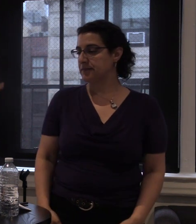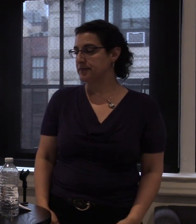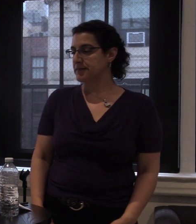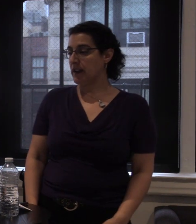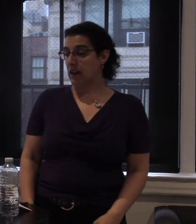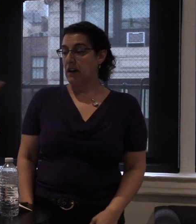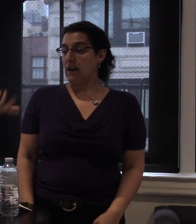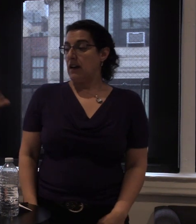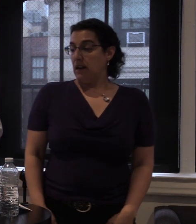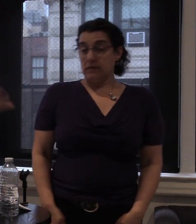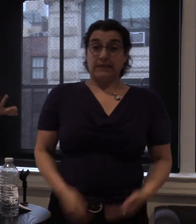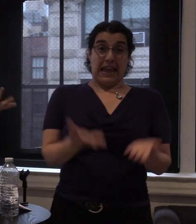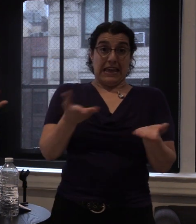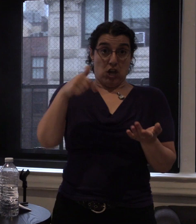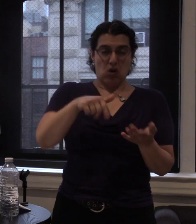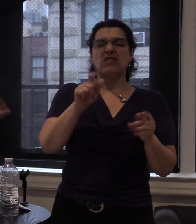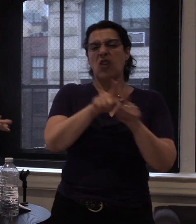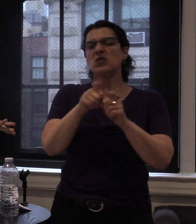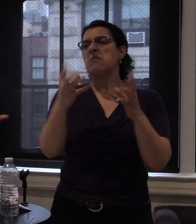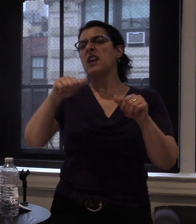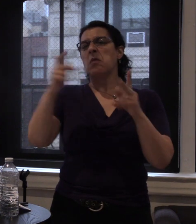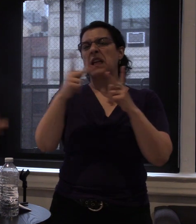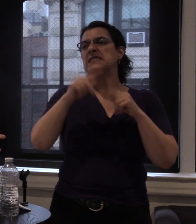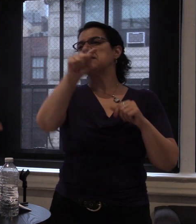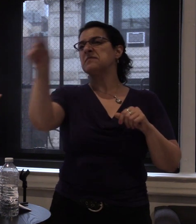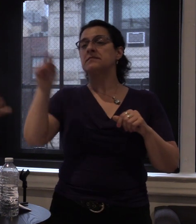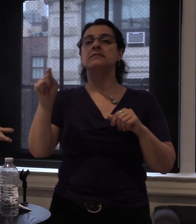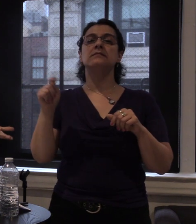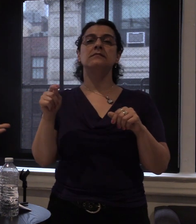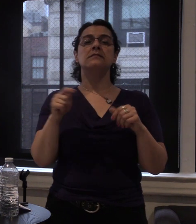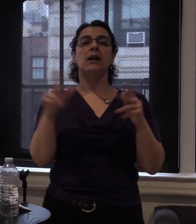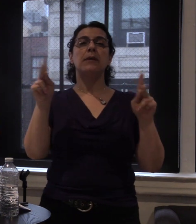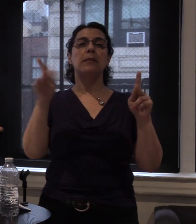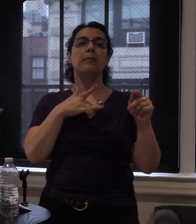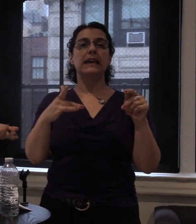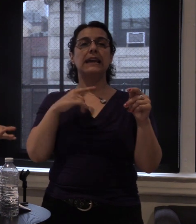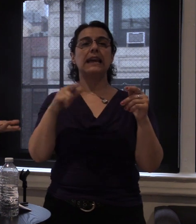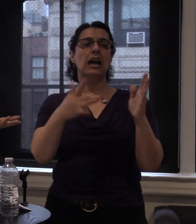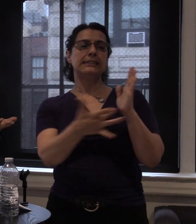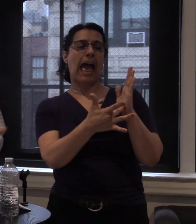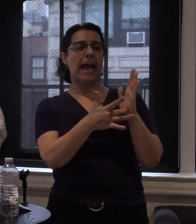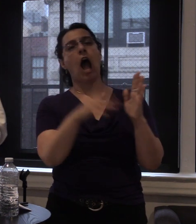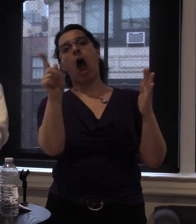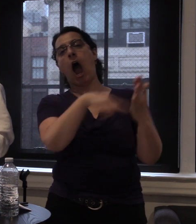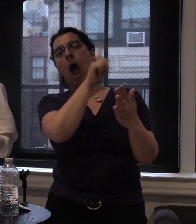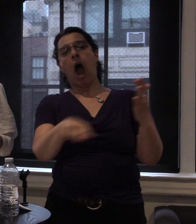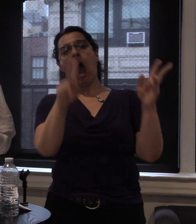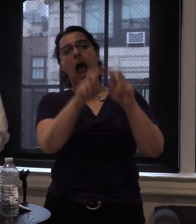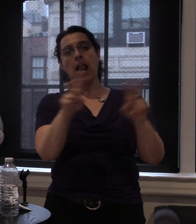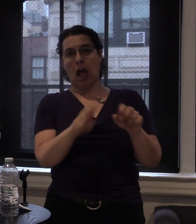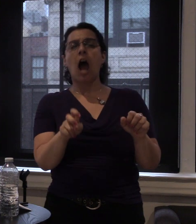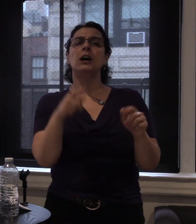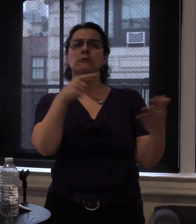So here and in a lot of places, you know, people analyze and criticize what's wrong with tech. I think that's really